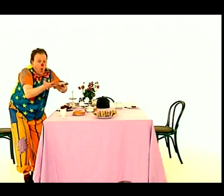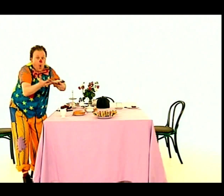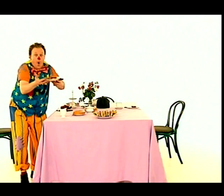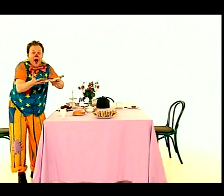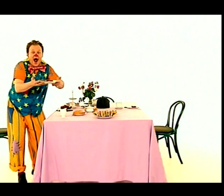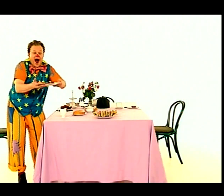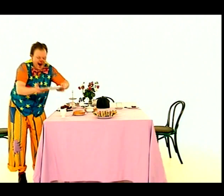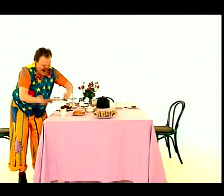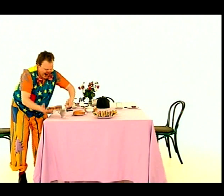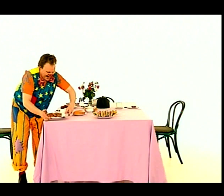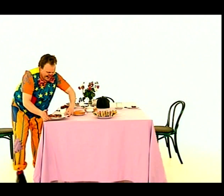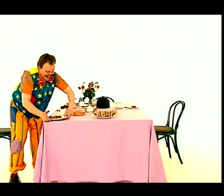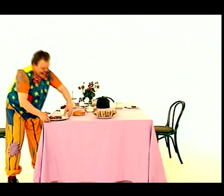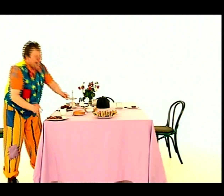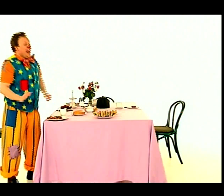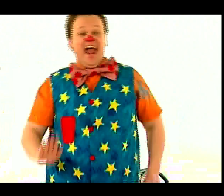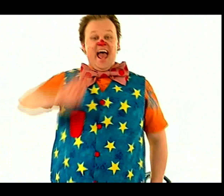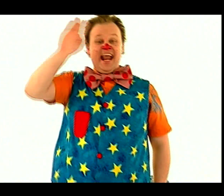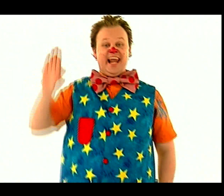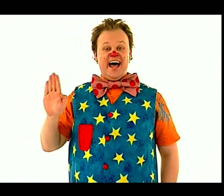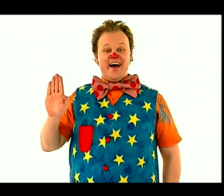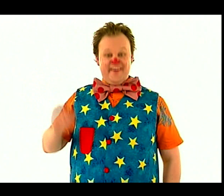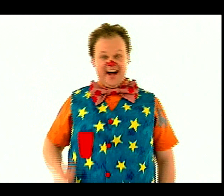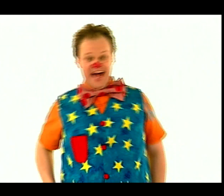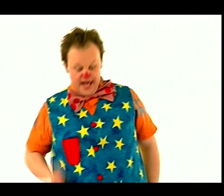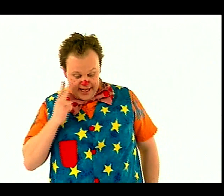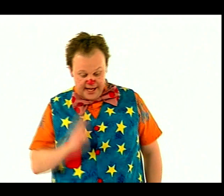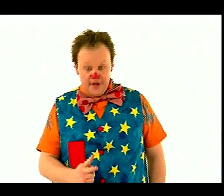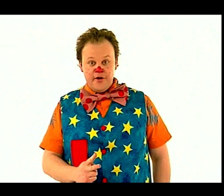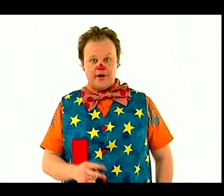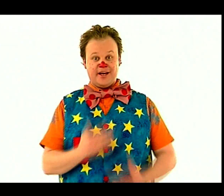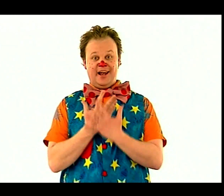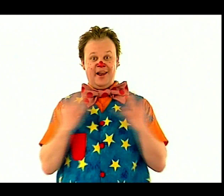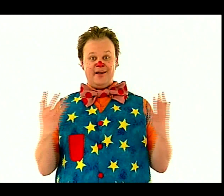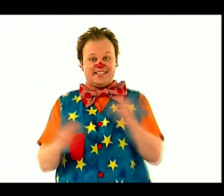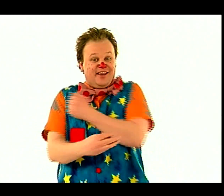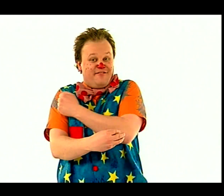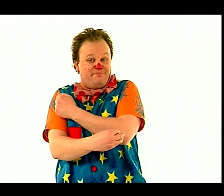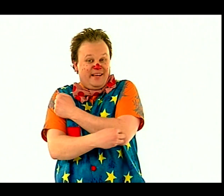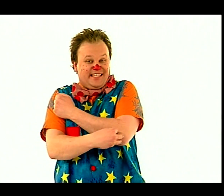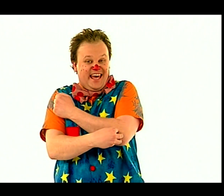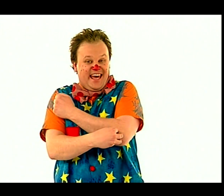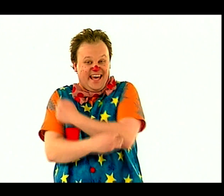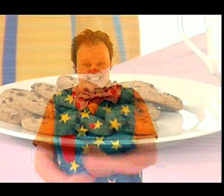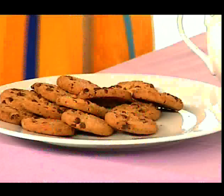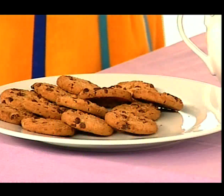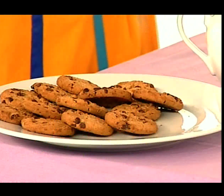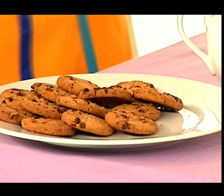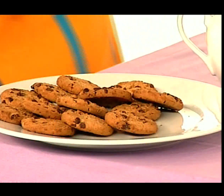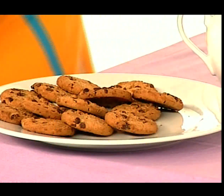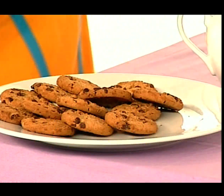hello, Mr. Tumble. Hello. Look, lots of biscuits.